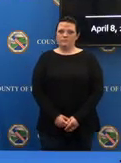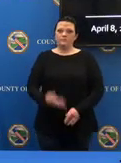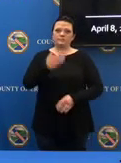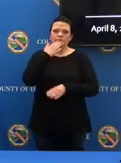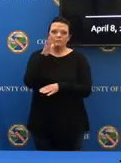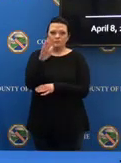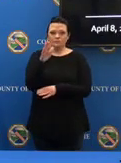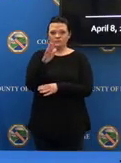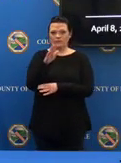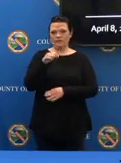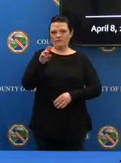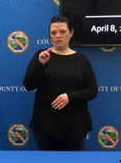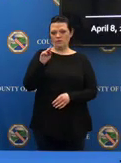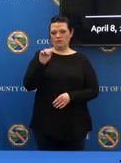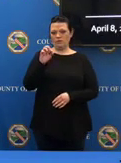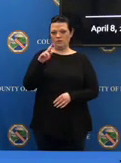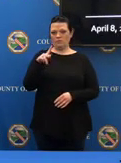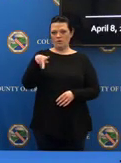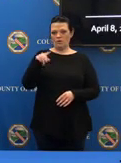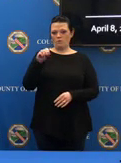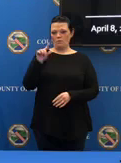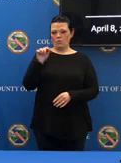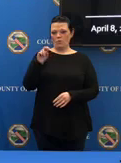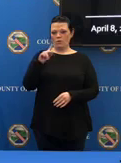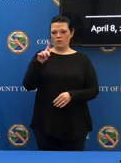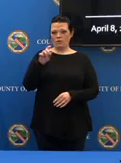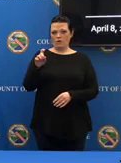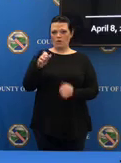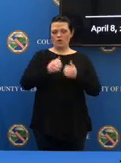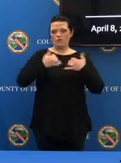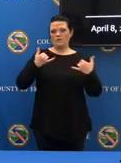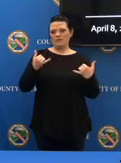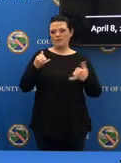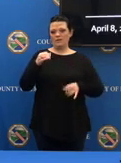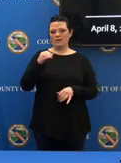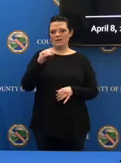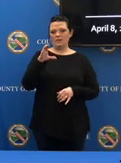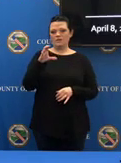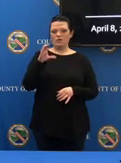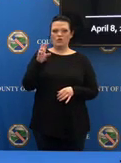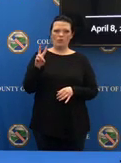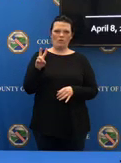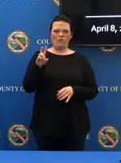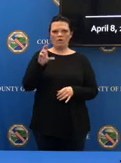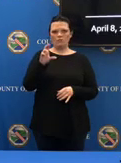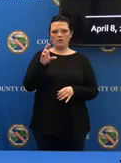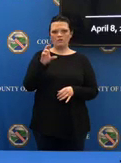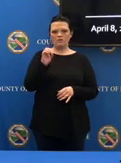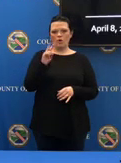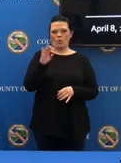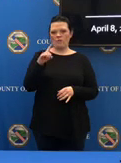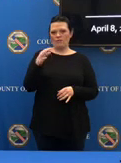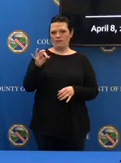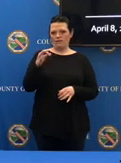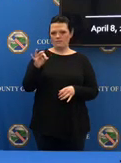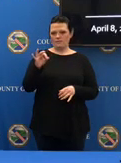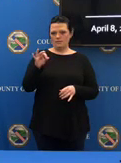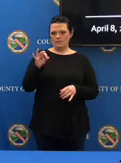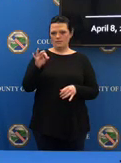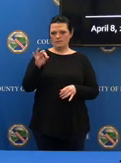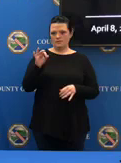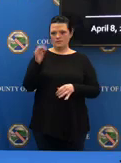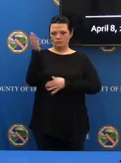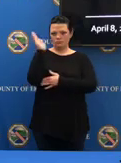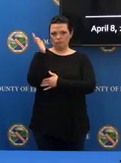Good afternoon, it's Mark Polenkars with today's coronavirus COVID-19 outbreak briefing for